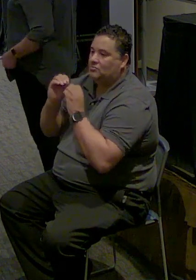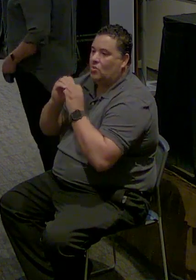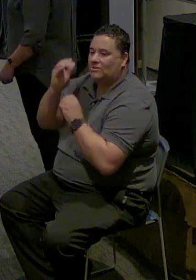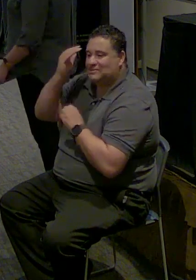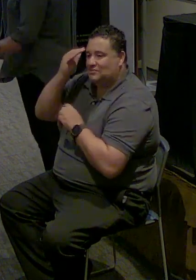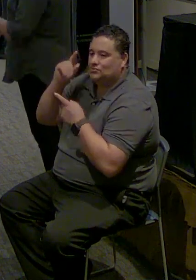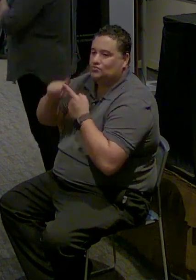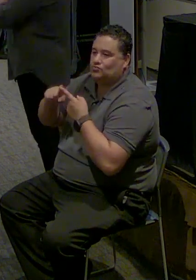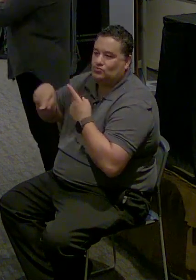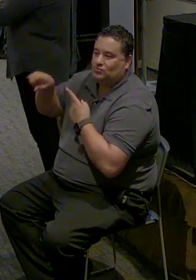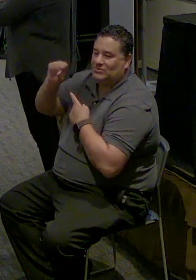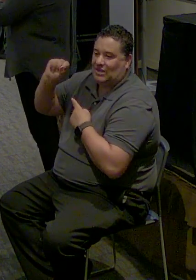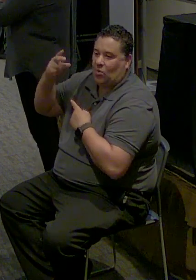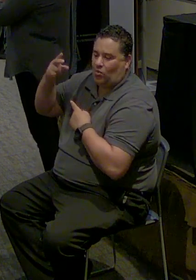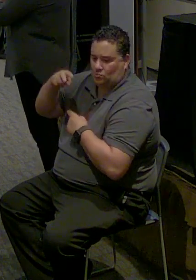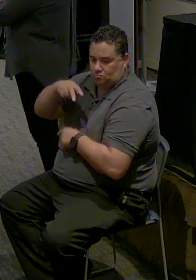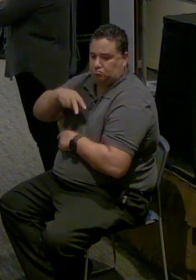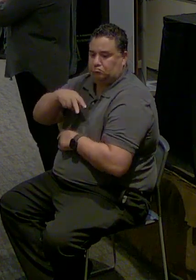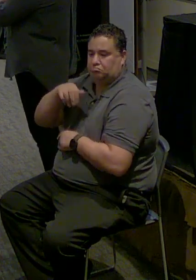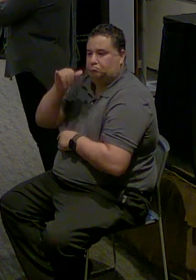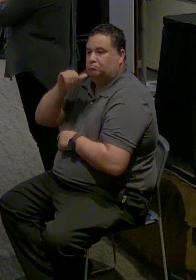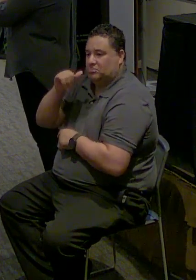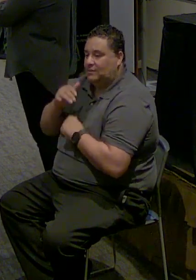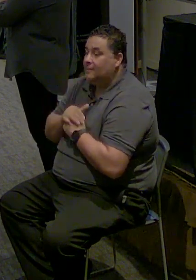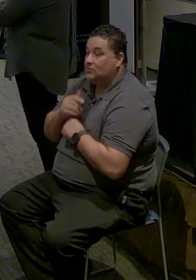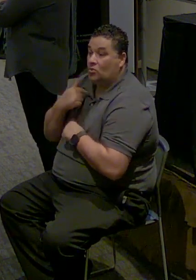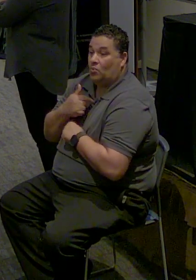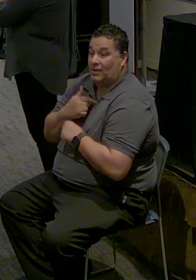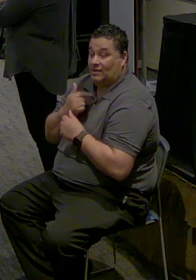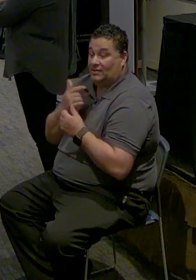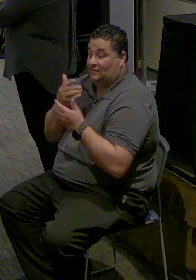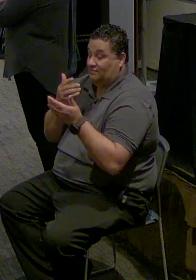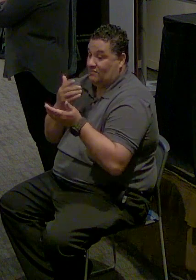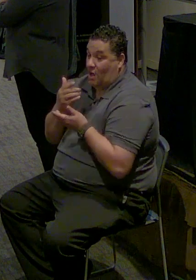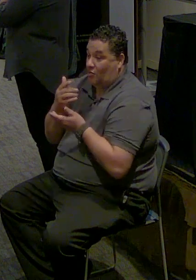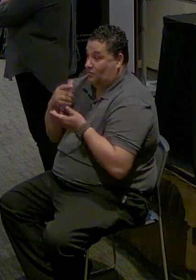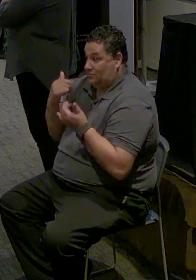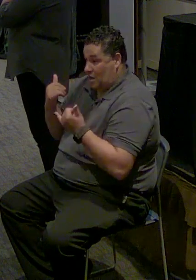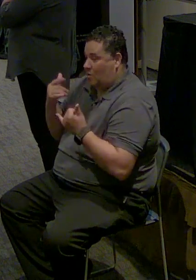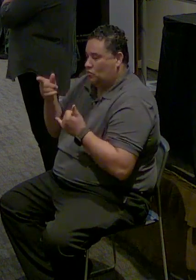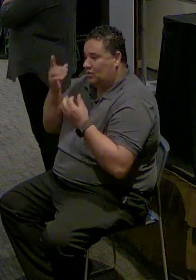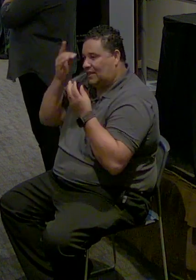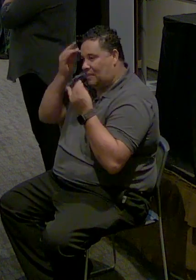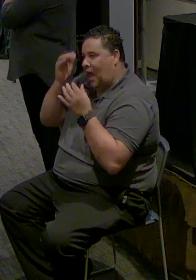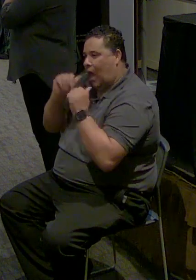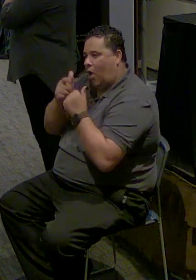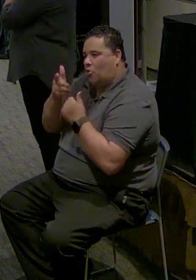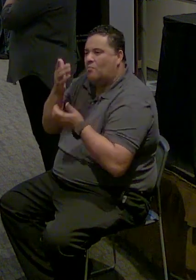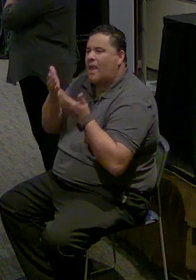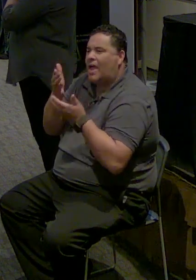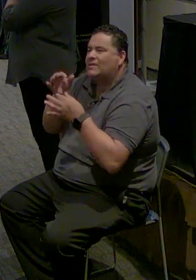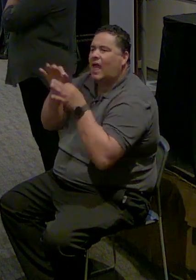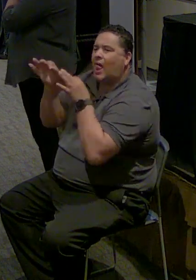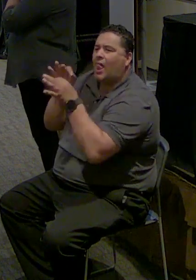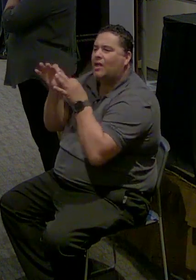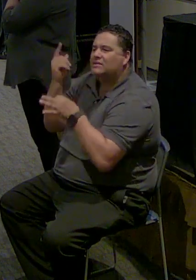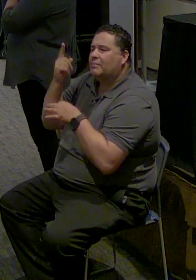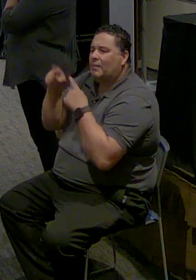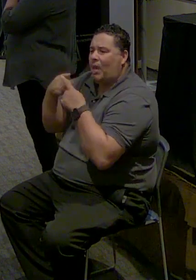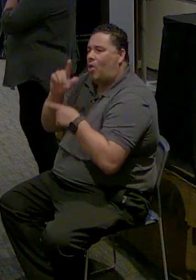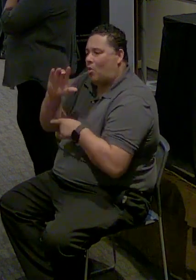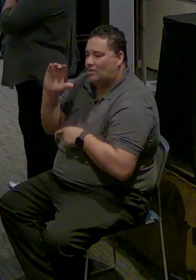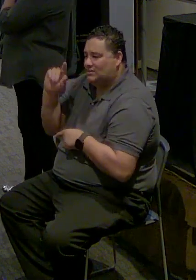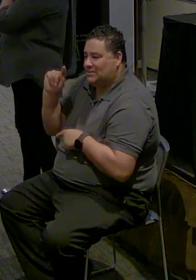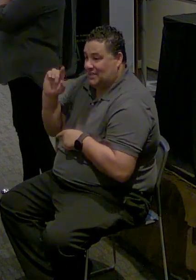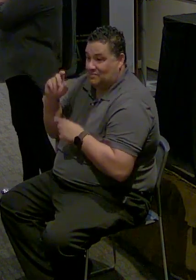stakeholders. So we would invite you at this time to think about how you might tell something about your CTE